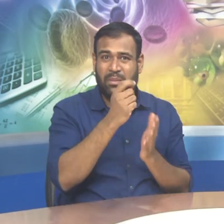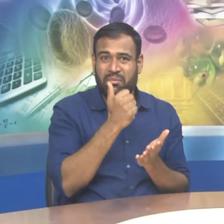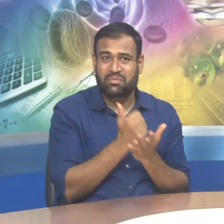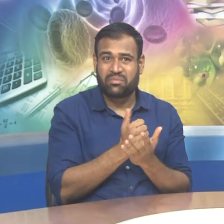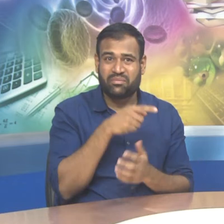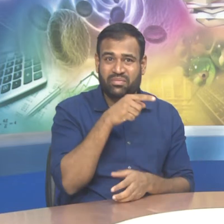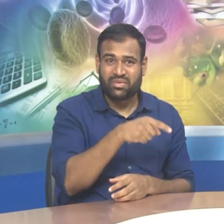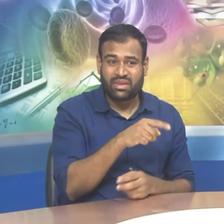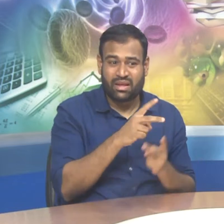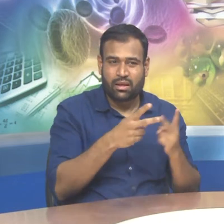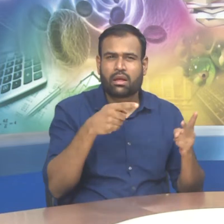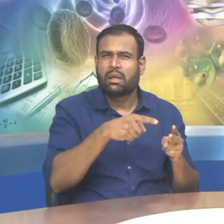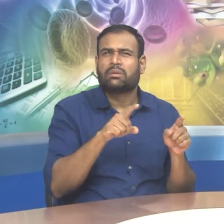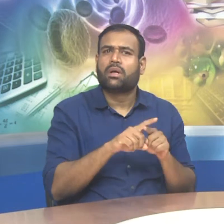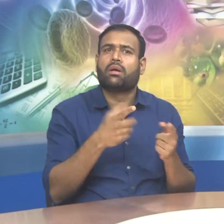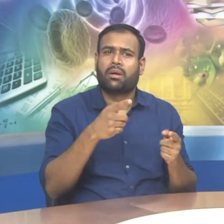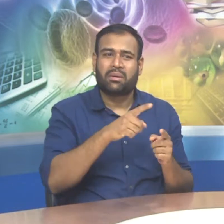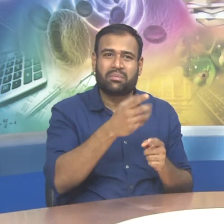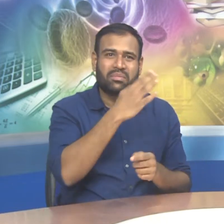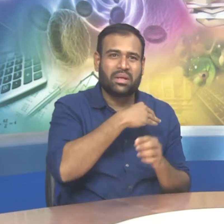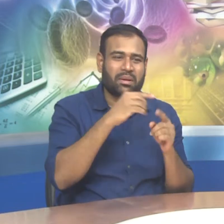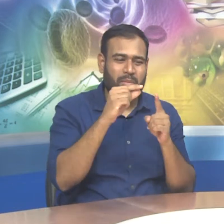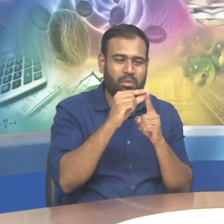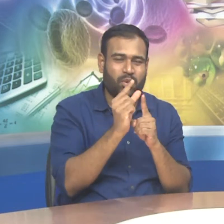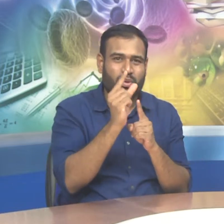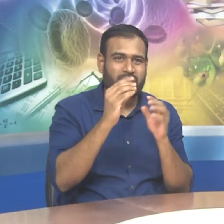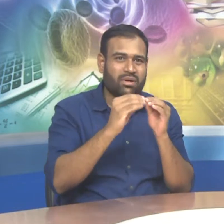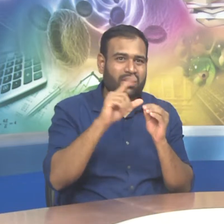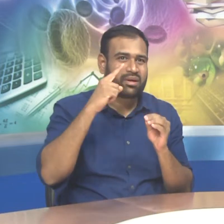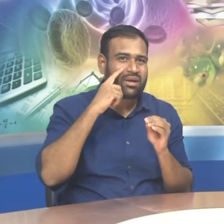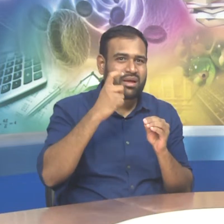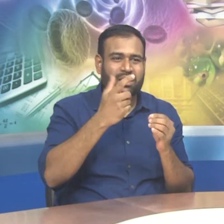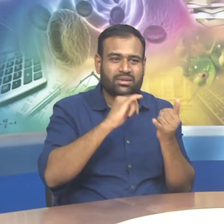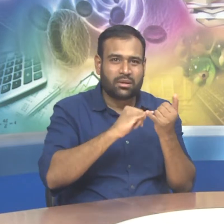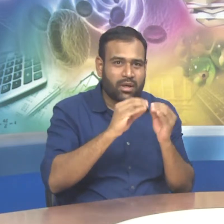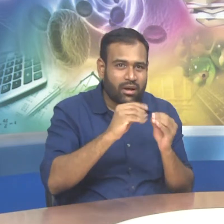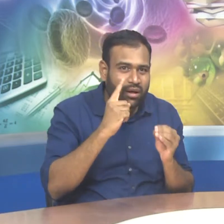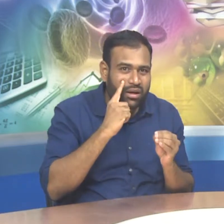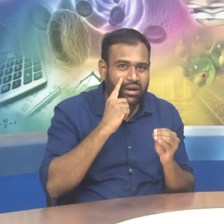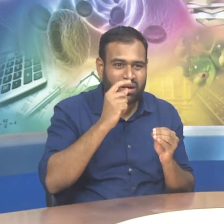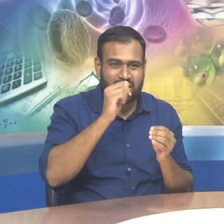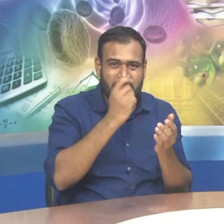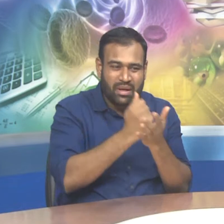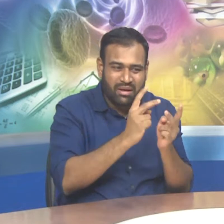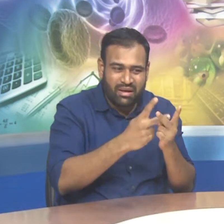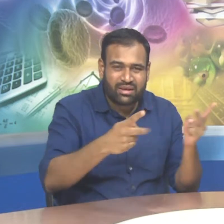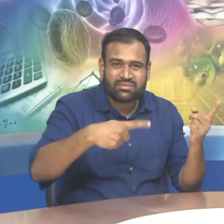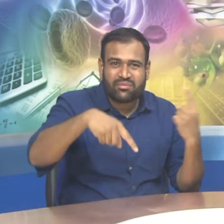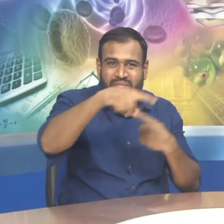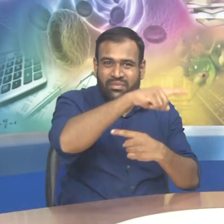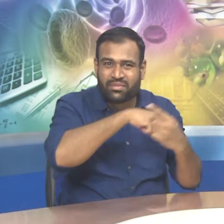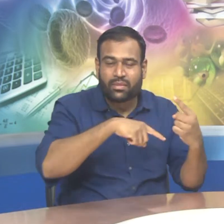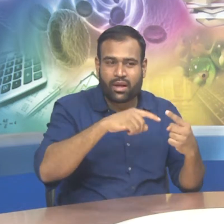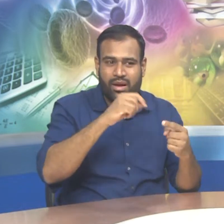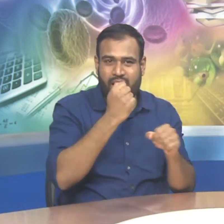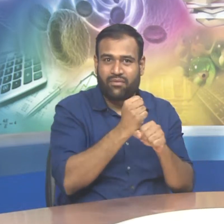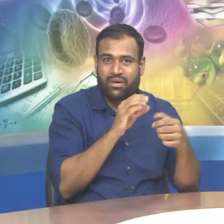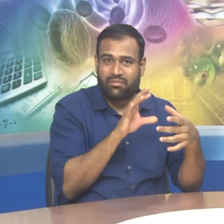And they also undertake other development measures like public sector bank comprise